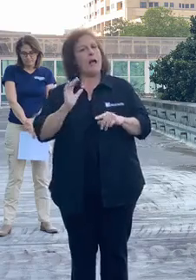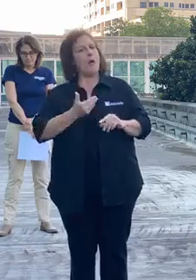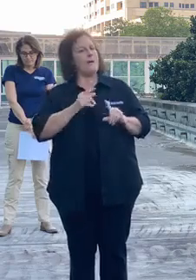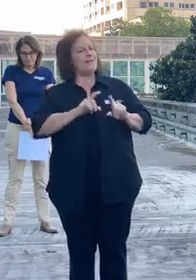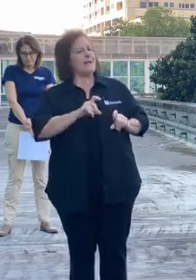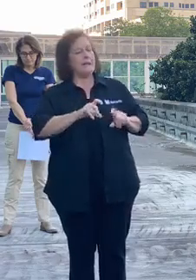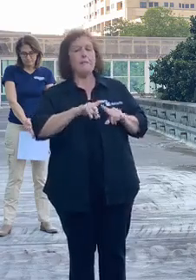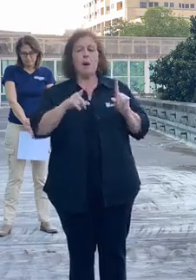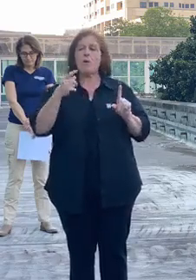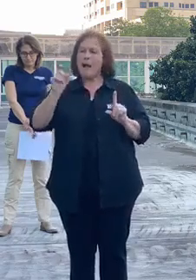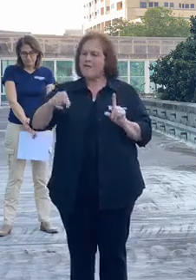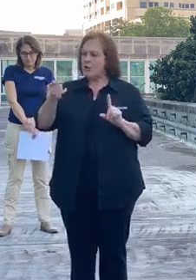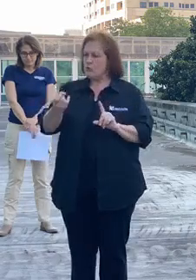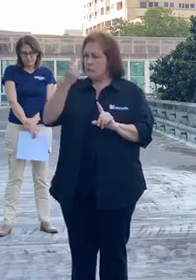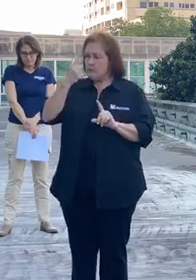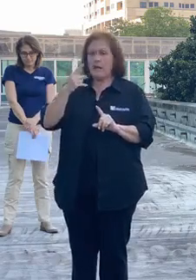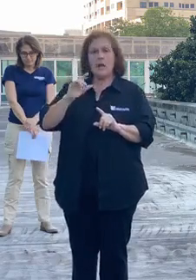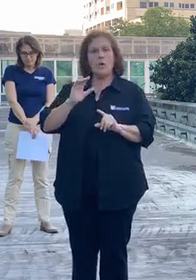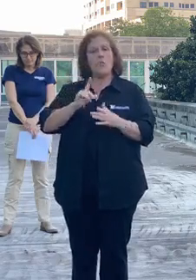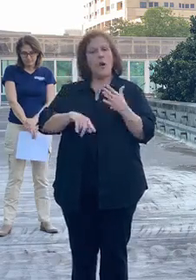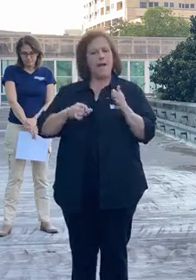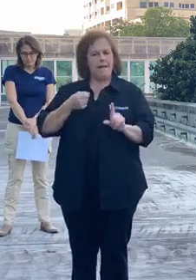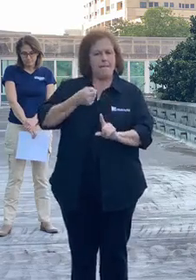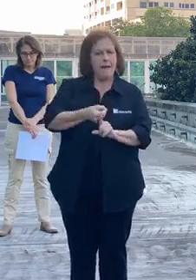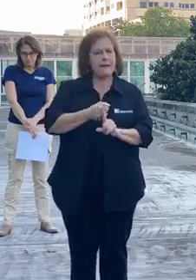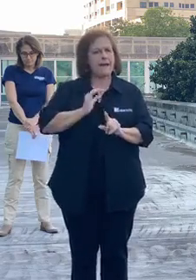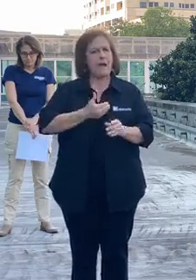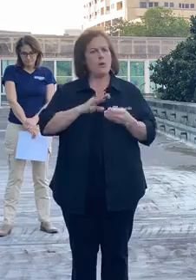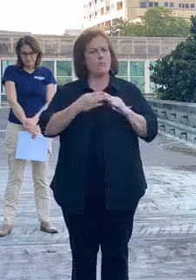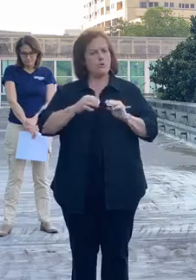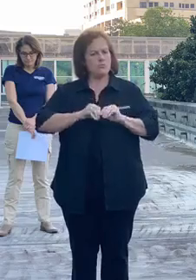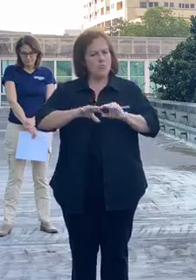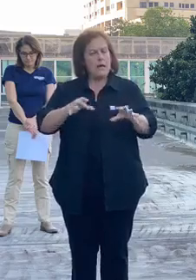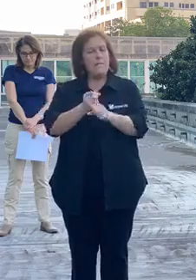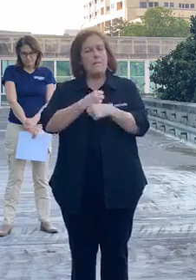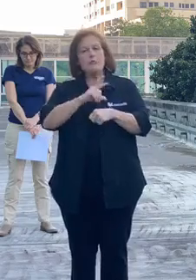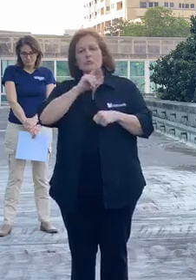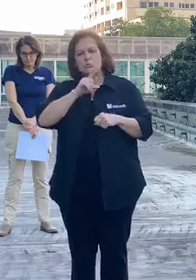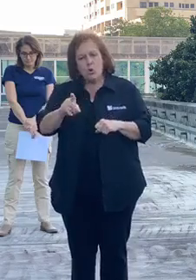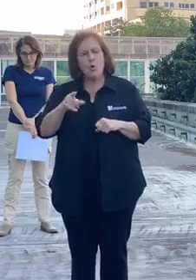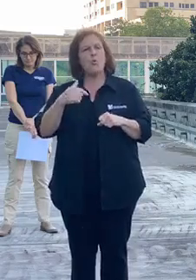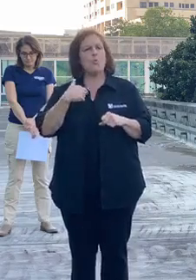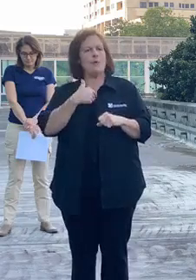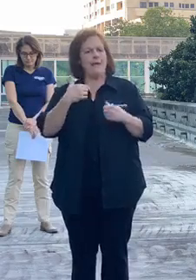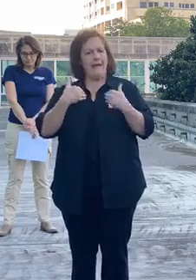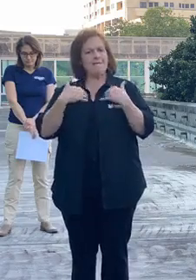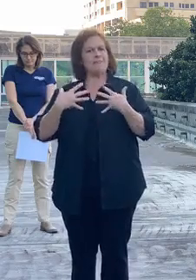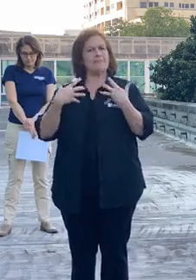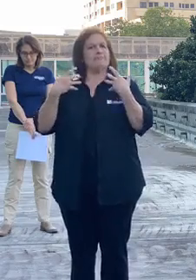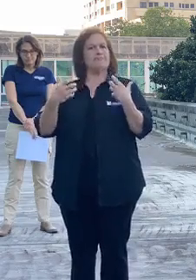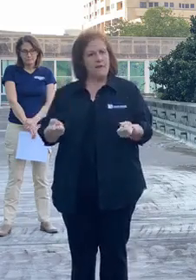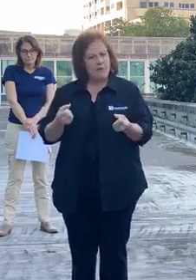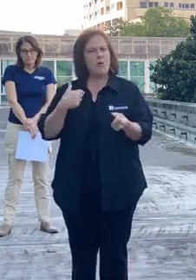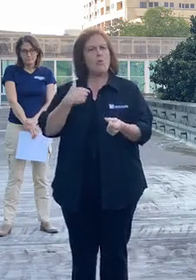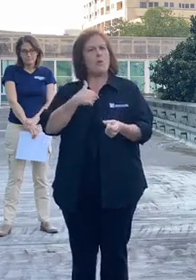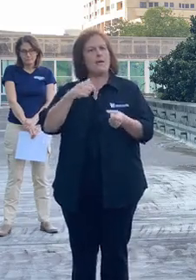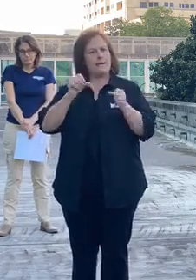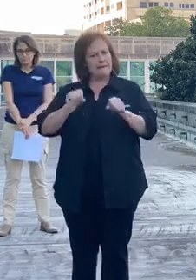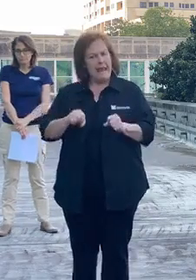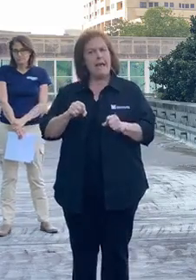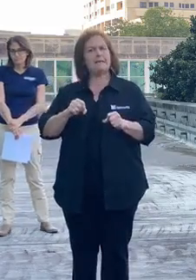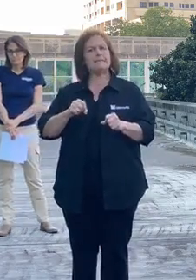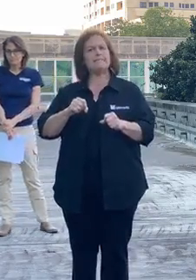know the real impact of community spread to ensure that we have a recovery that we can all be proud